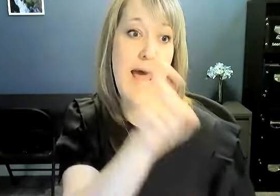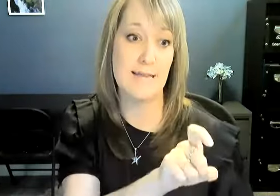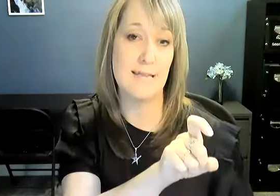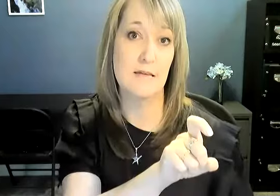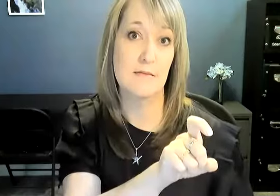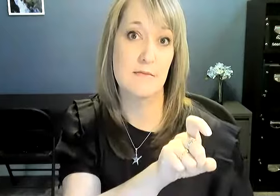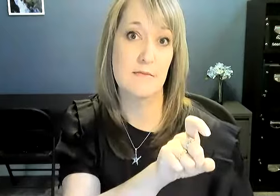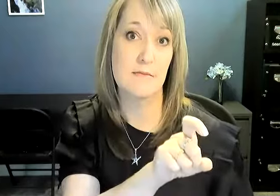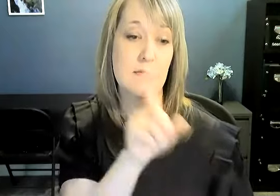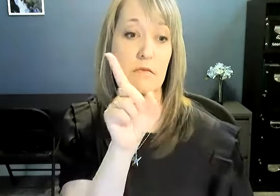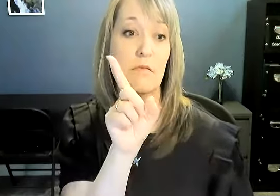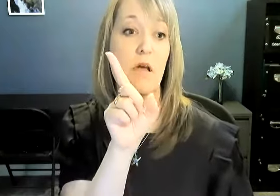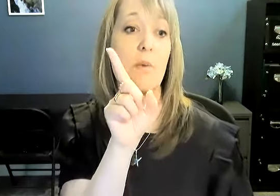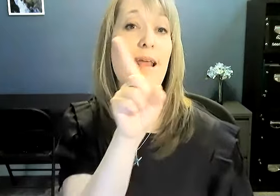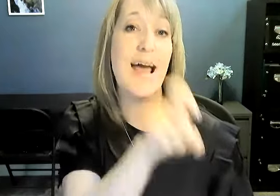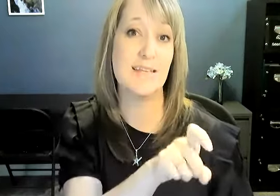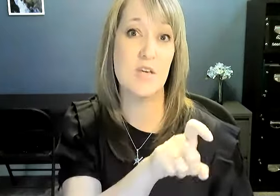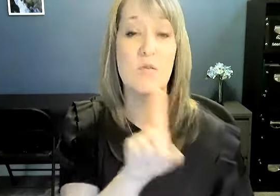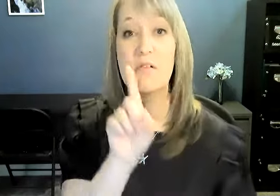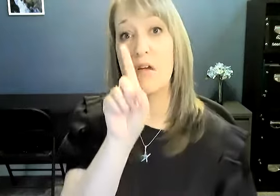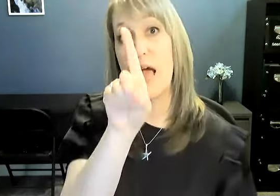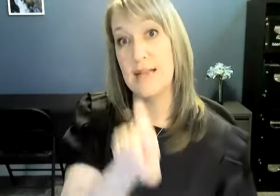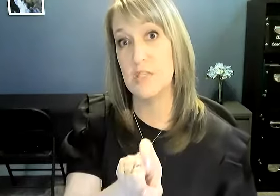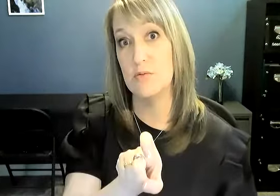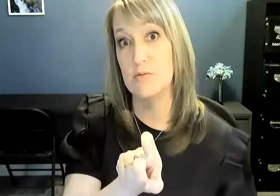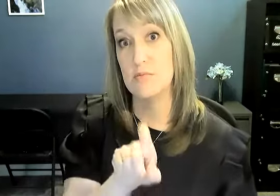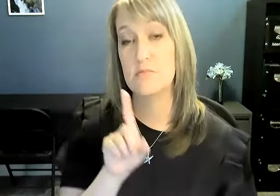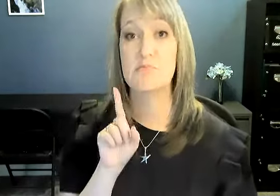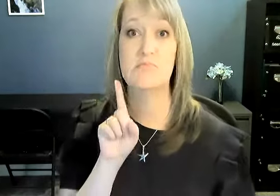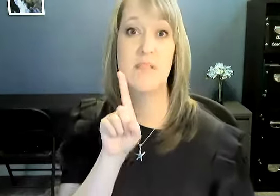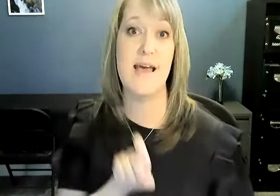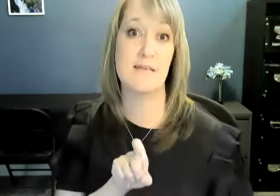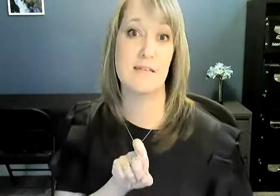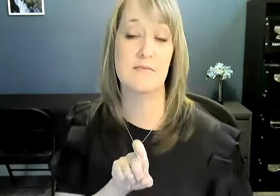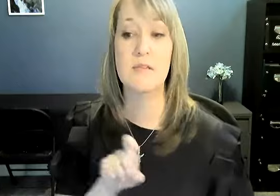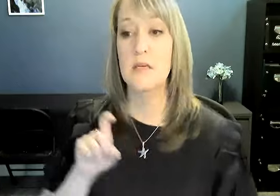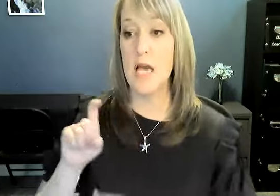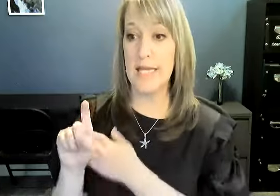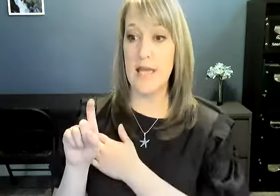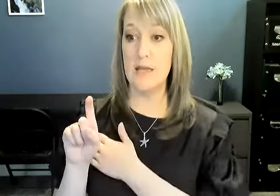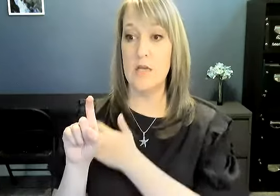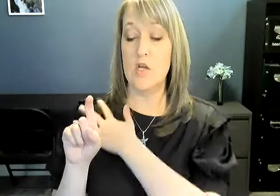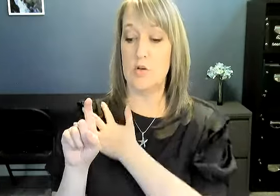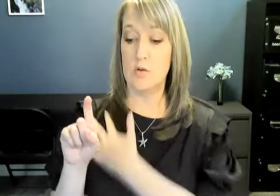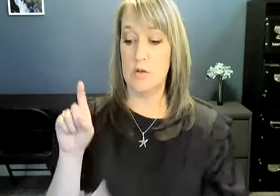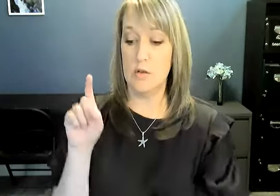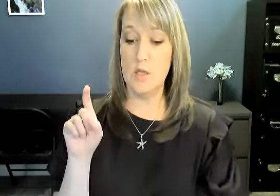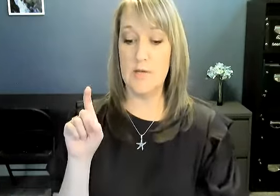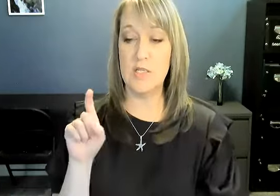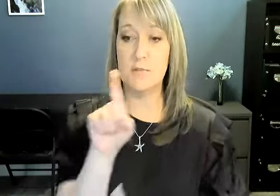ask. I want to ask you. Ask you. Ask. And again, the location, I'm kind